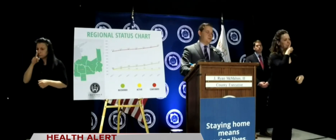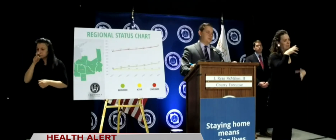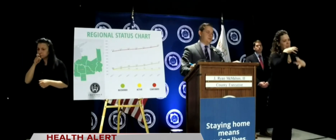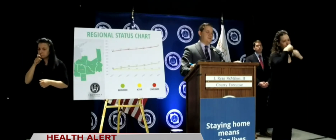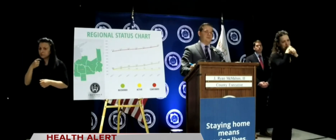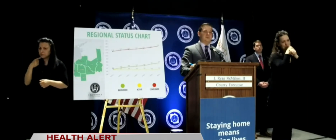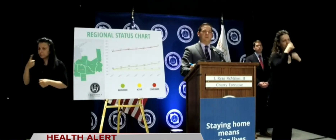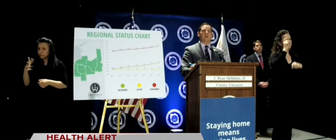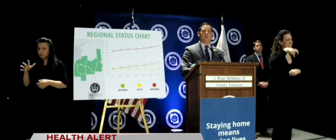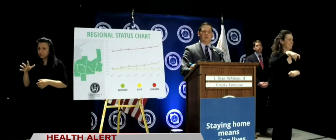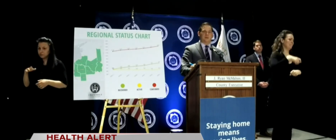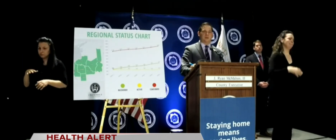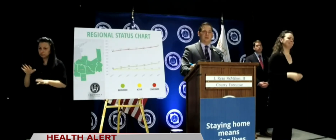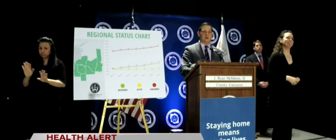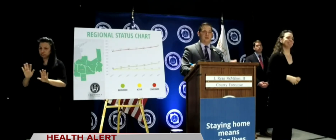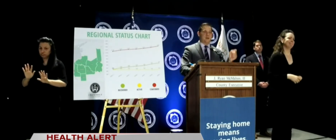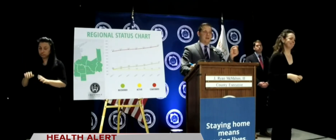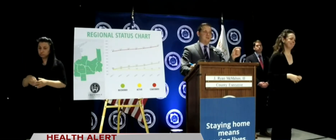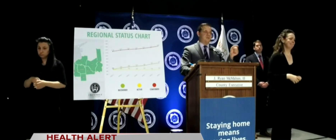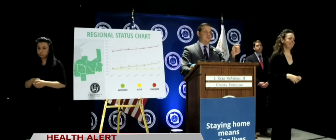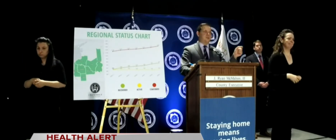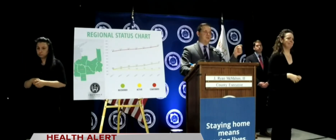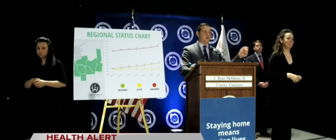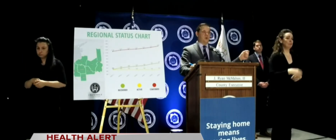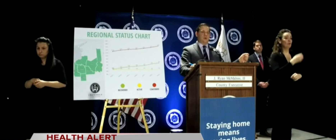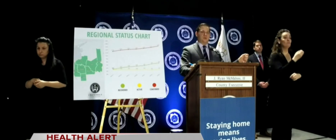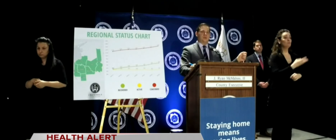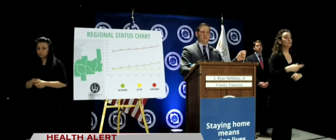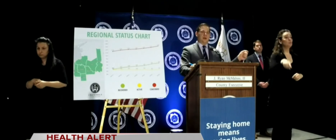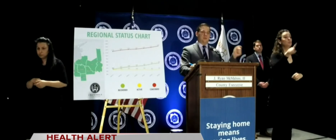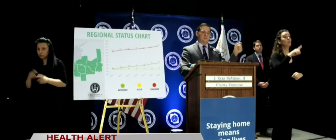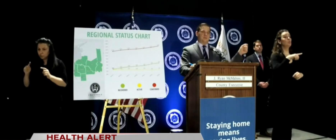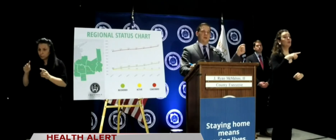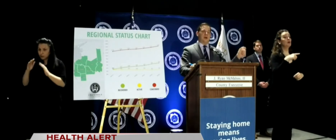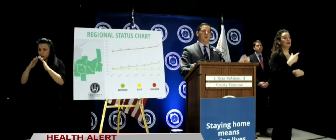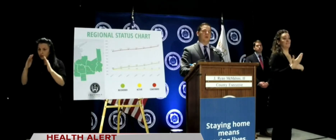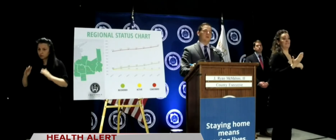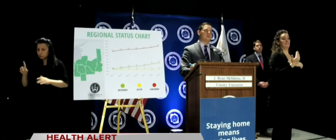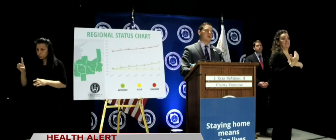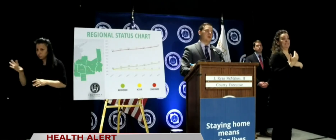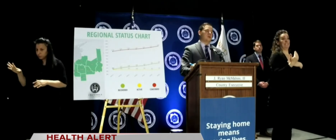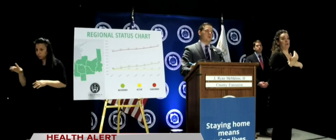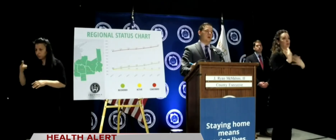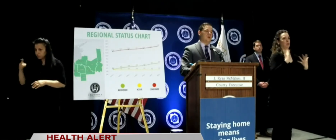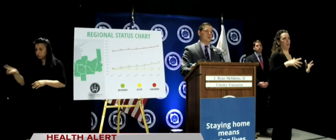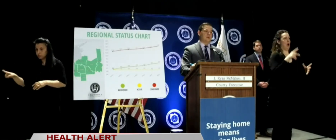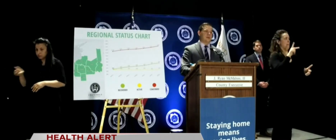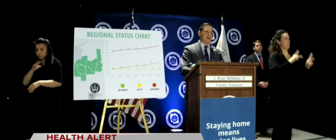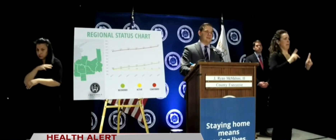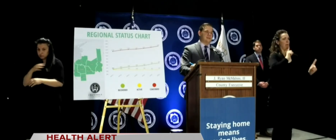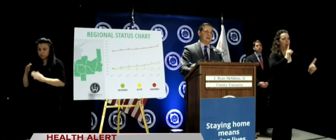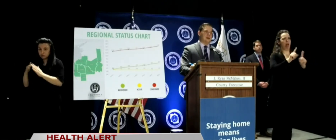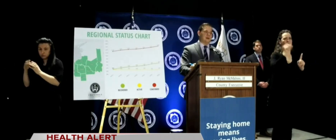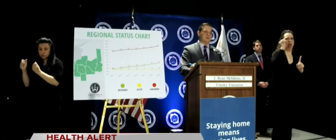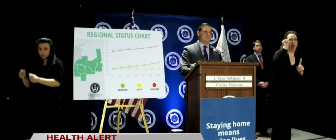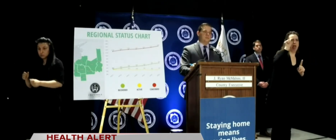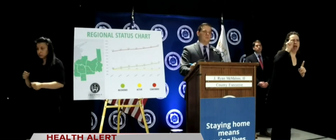of these facilities have 15 people living in there. That's 15 doors. You can try to figure out who it is. So